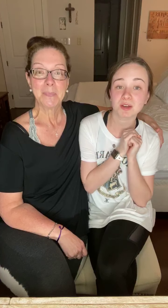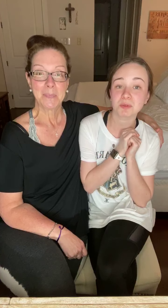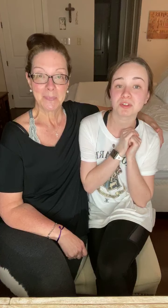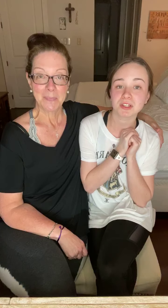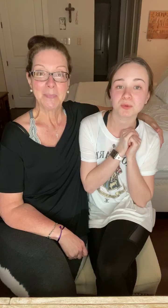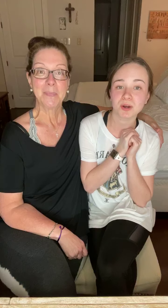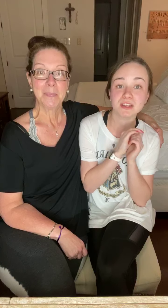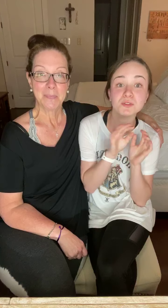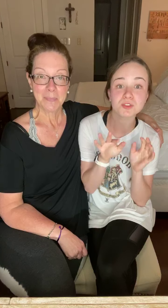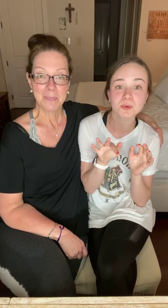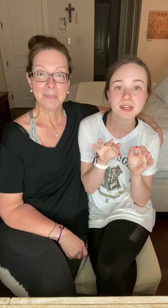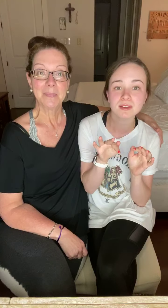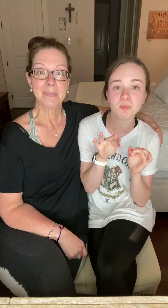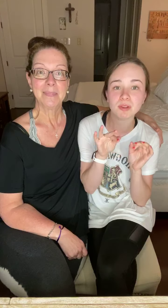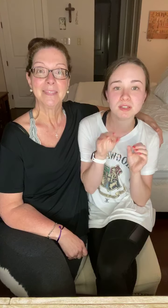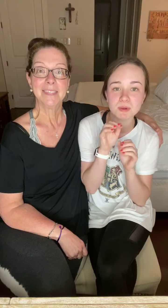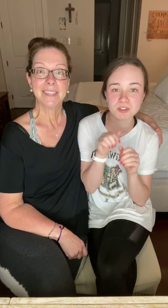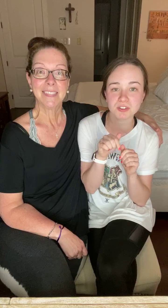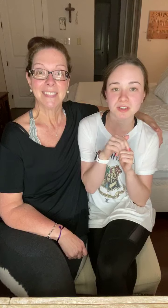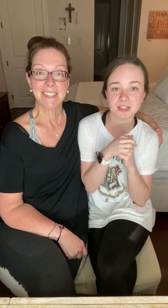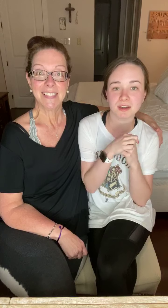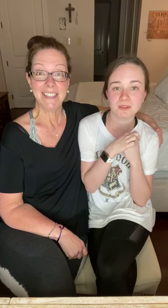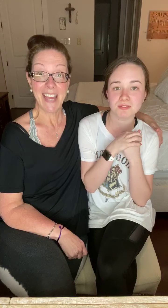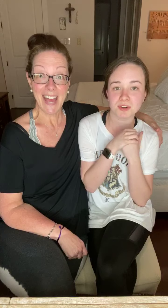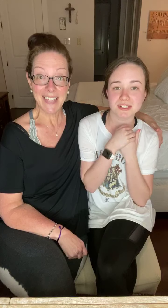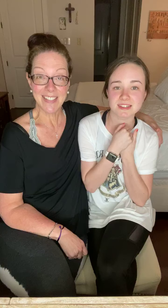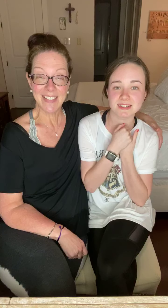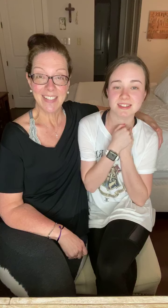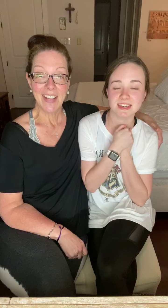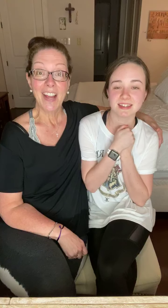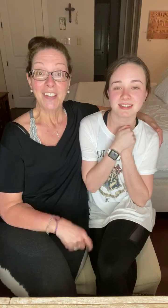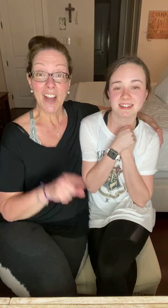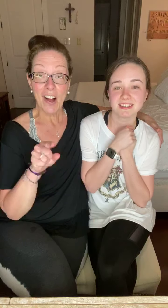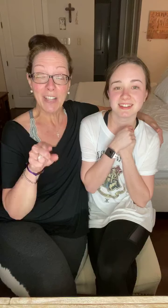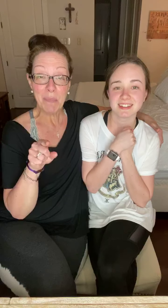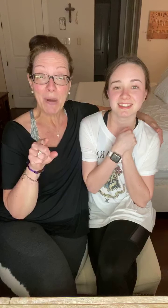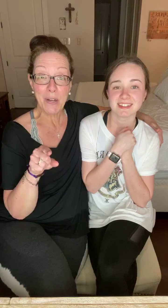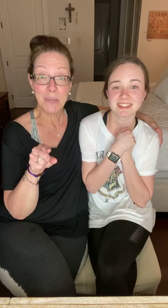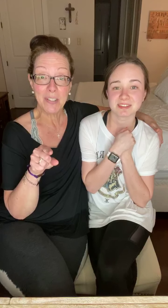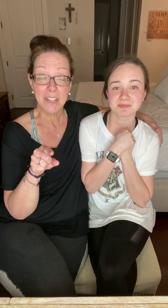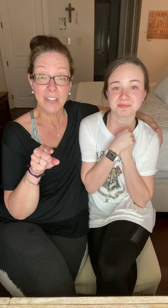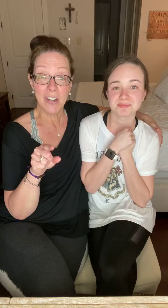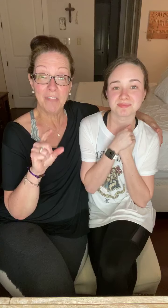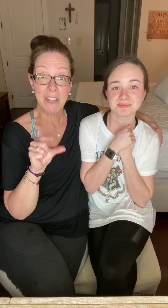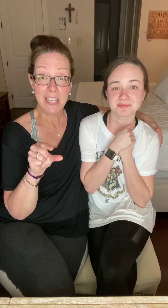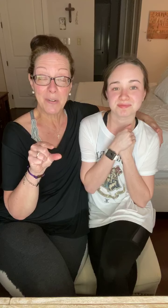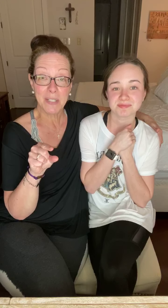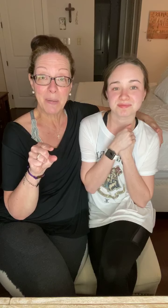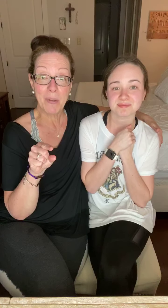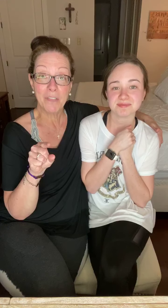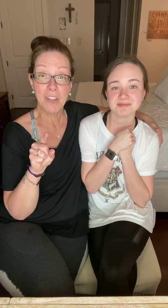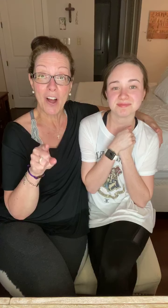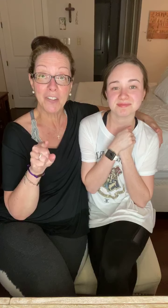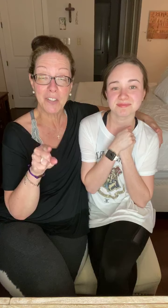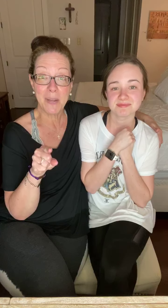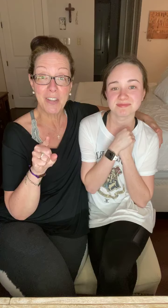That'd be really cool. And if you do it, please post your video for us to see. Y'all can post a video clip of y'all doing your